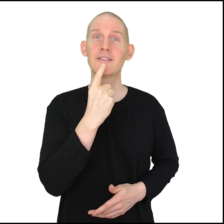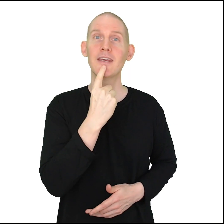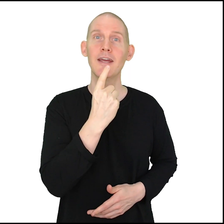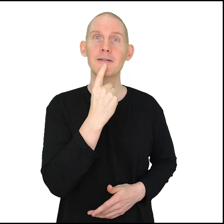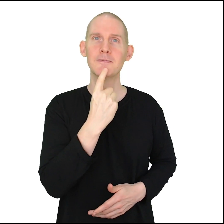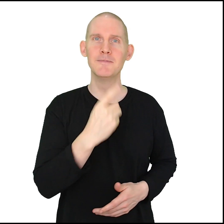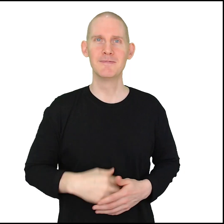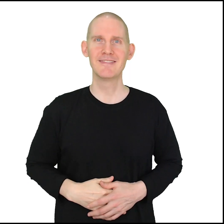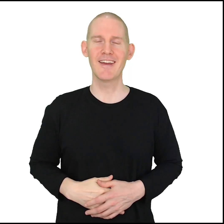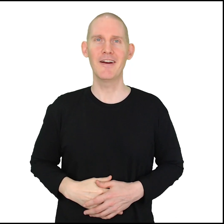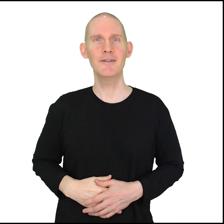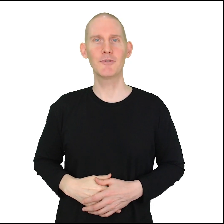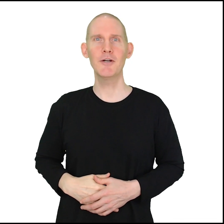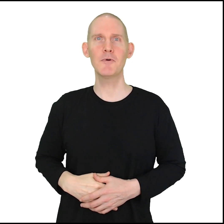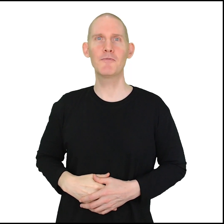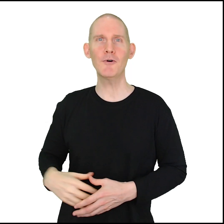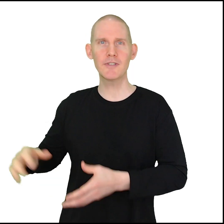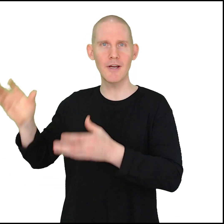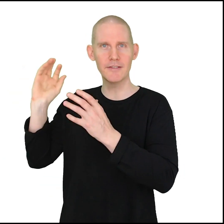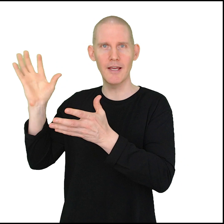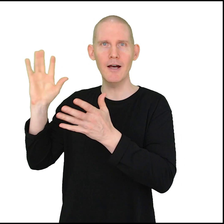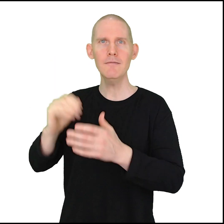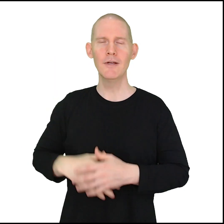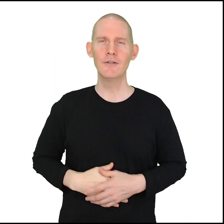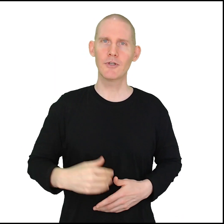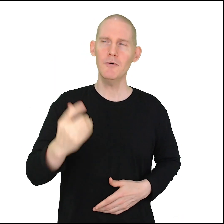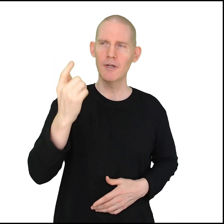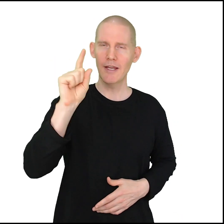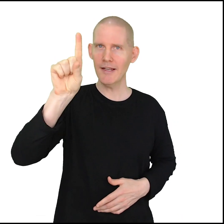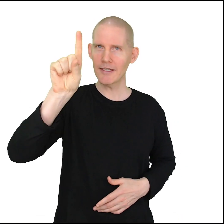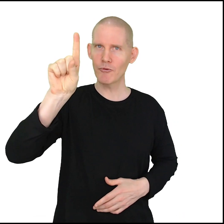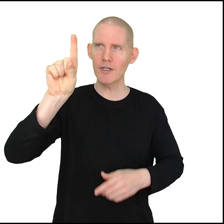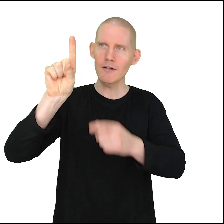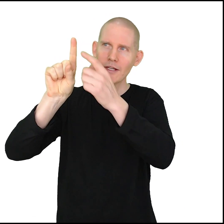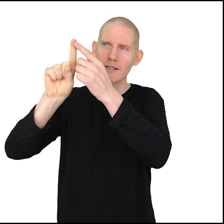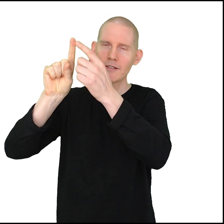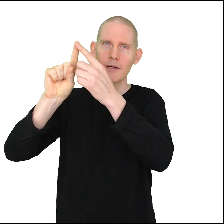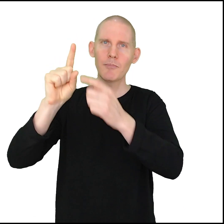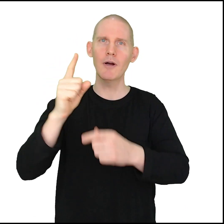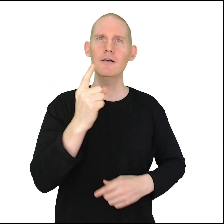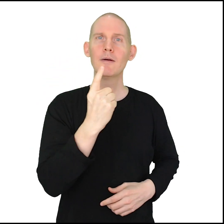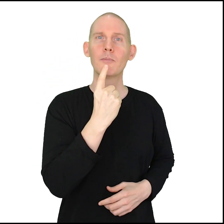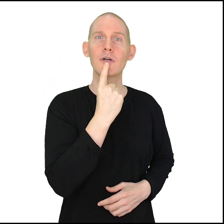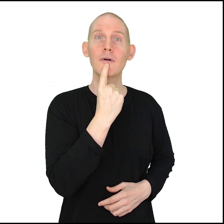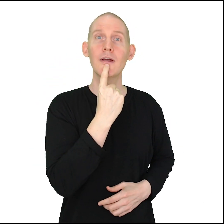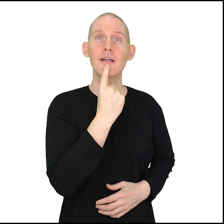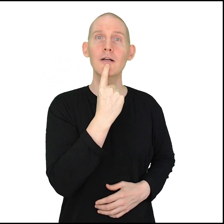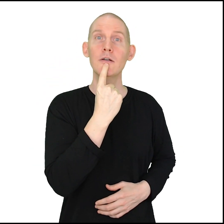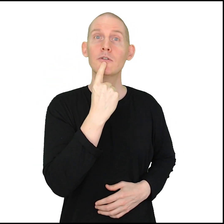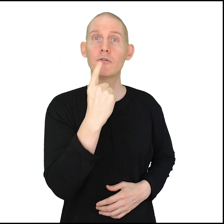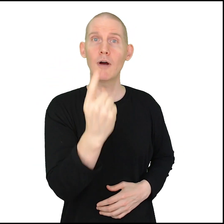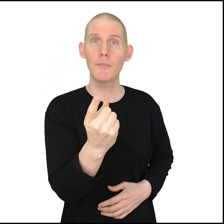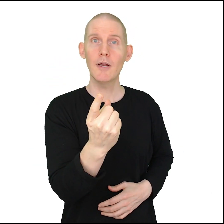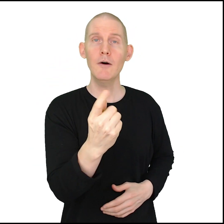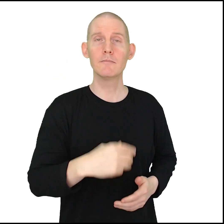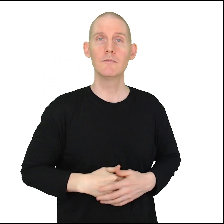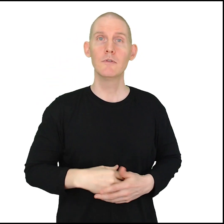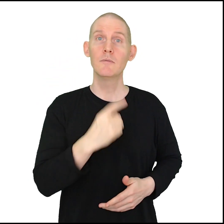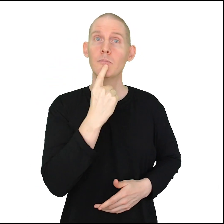Say. All right, so here we're focused on tell. So index finger, inside part, put it right here, drop it out, bring